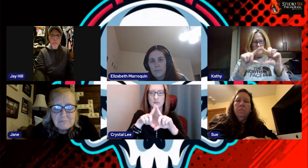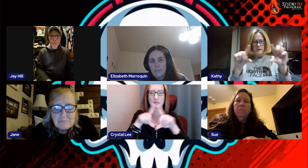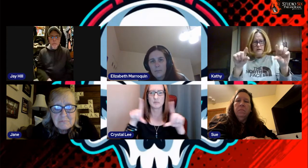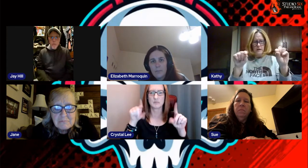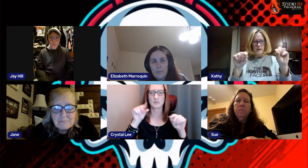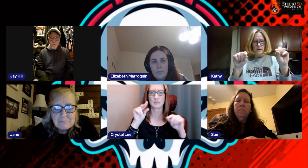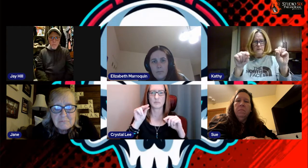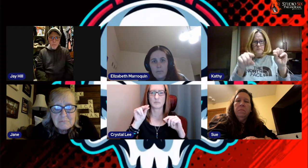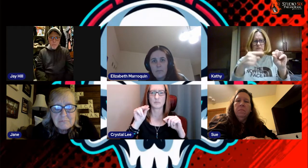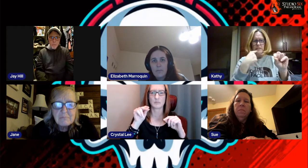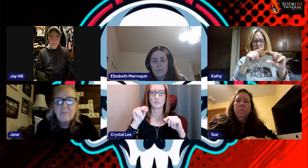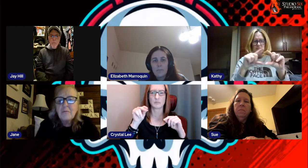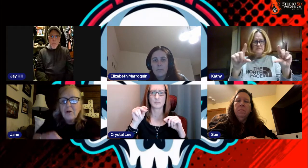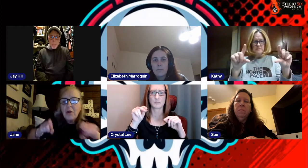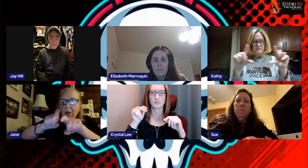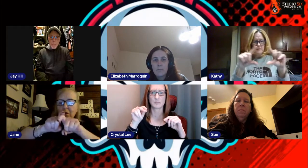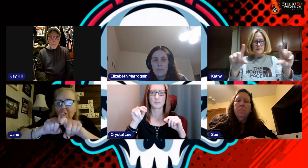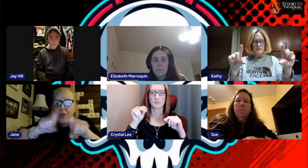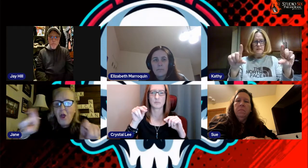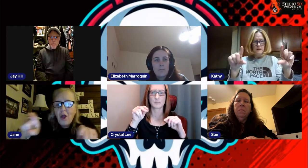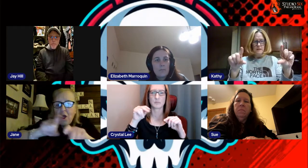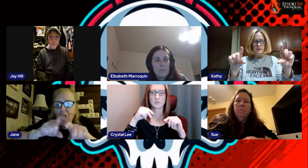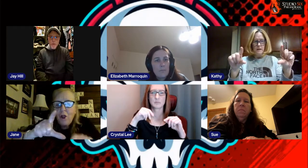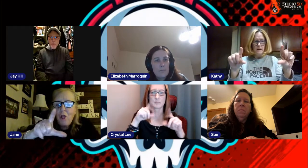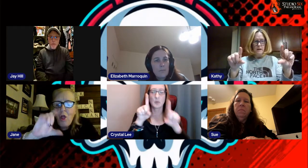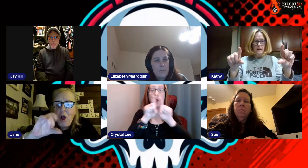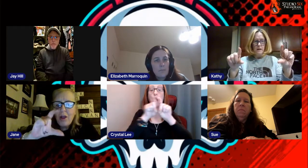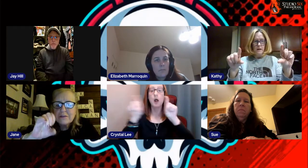What's this? You said this.